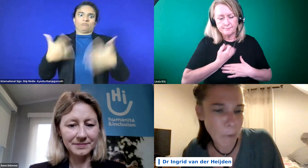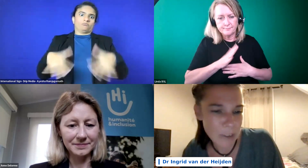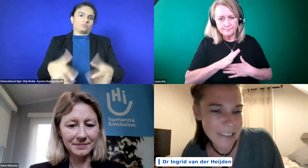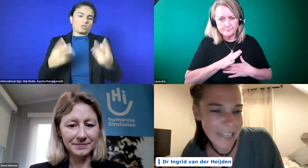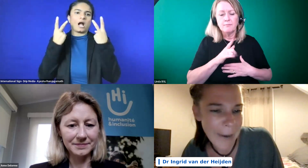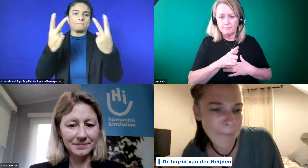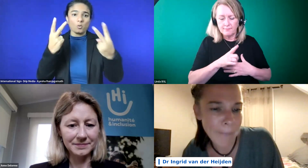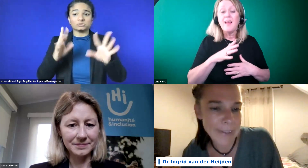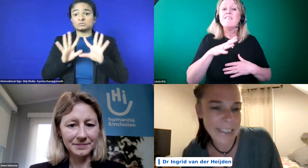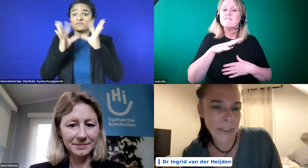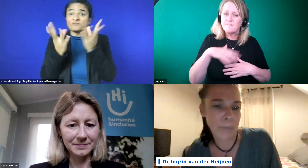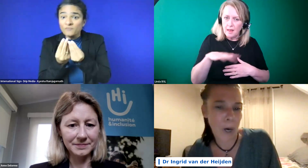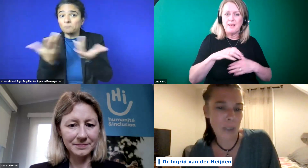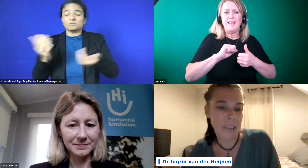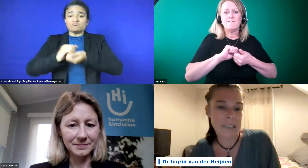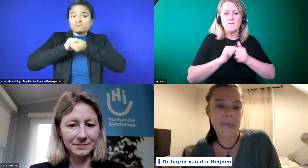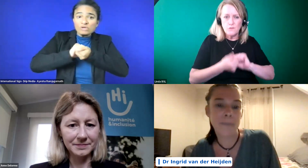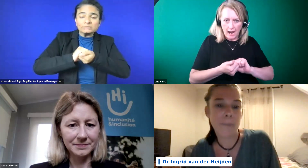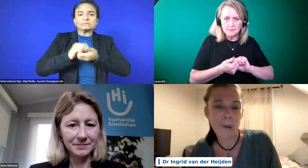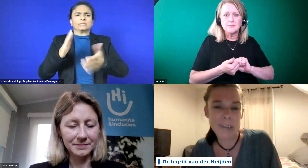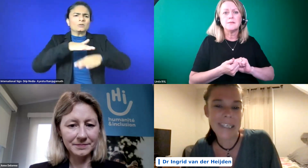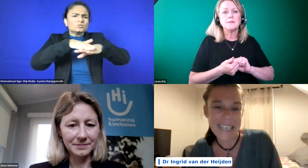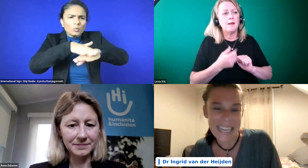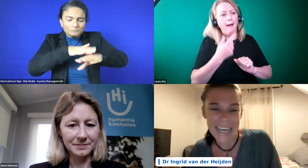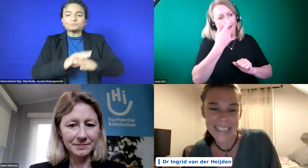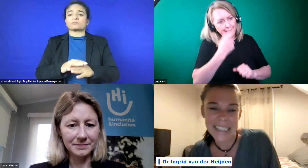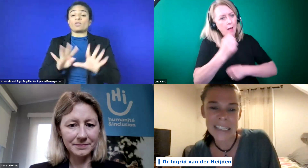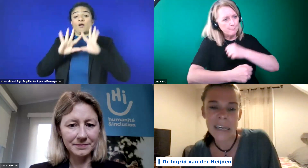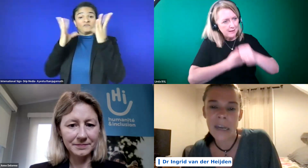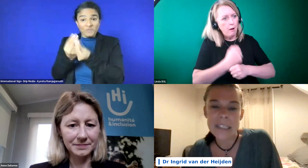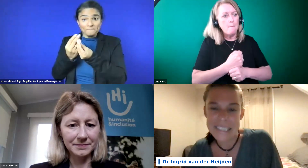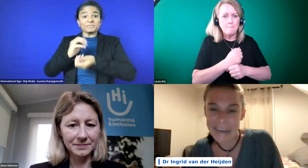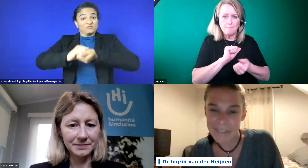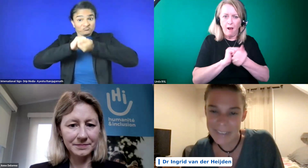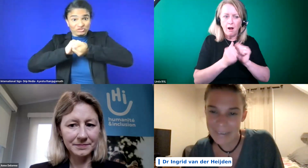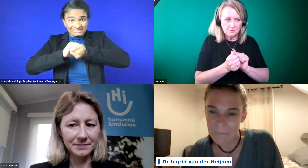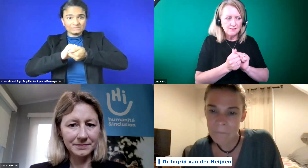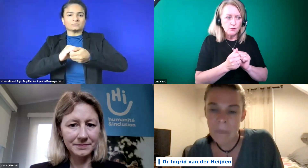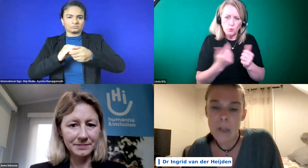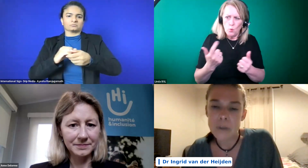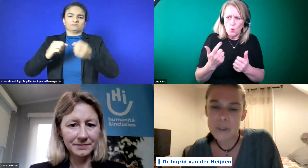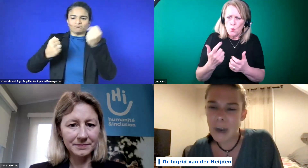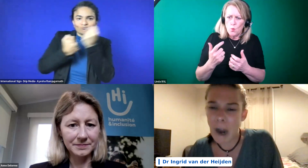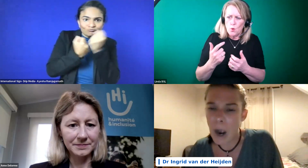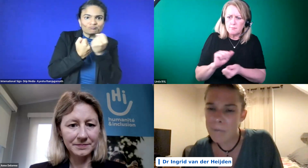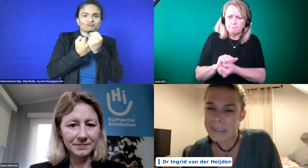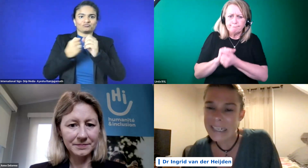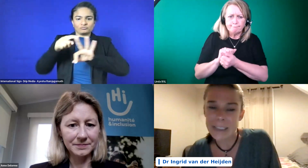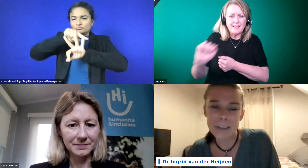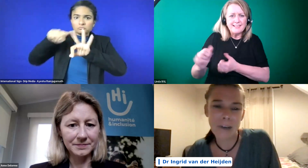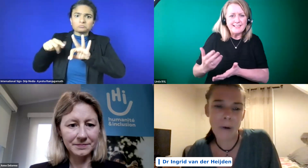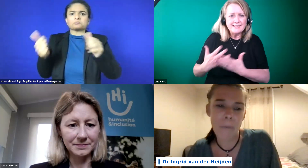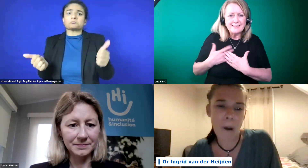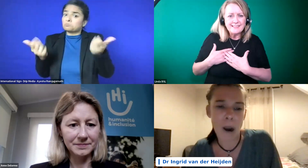and supporters can be potential partners in promoting client safety. Do no harm is